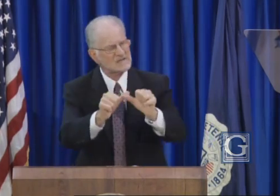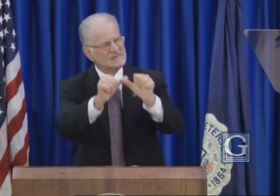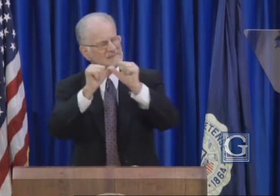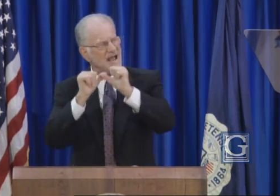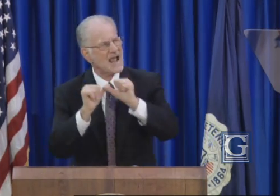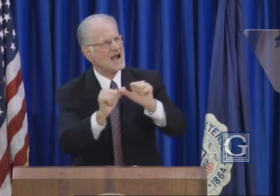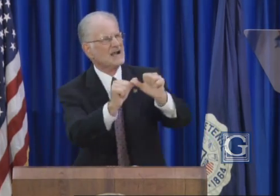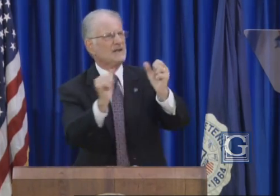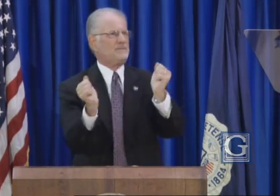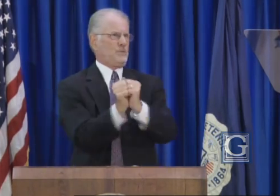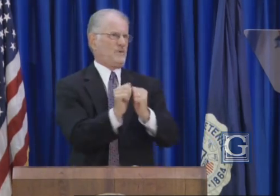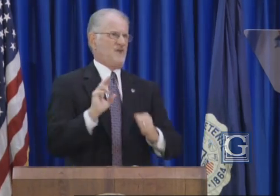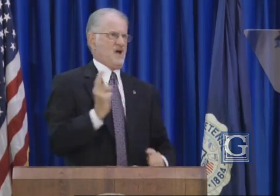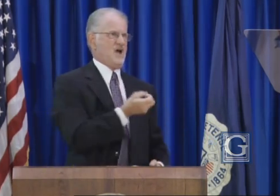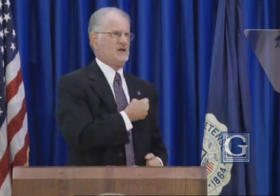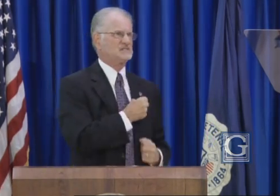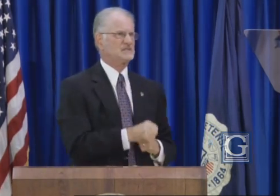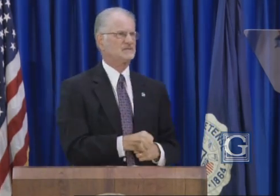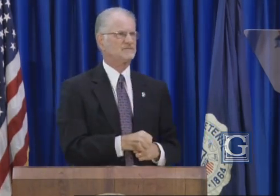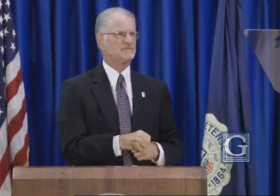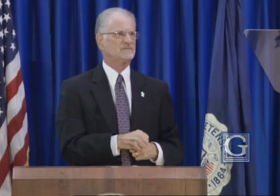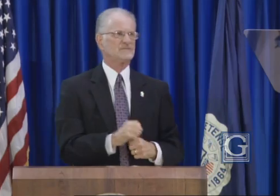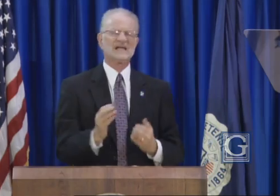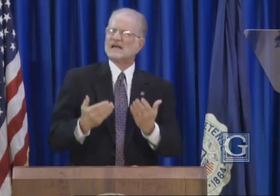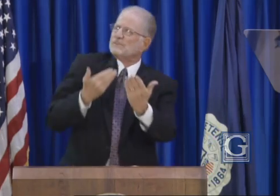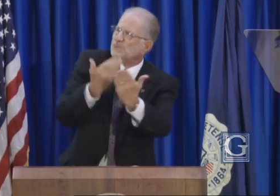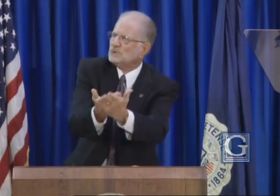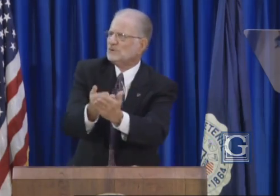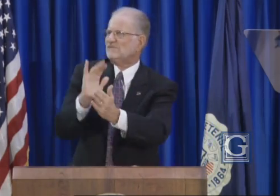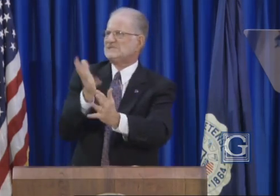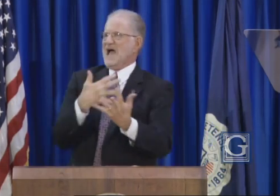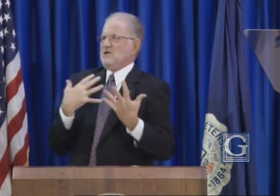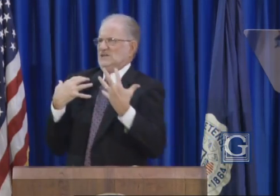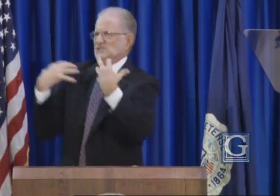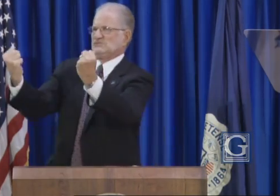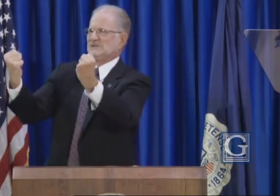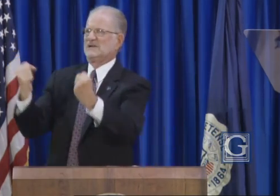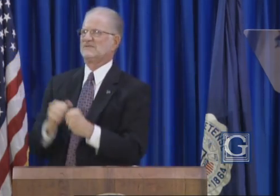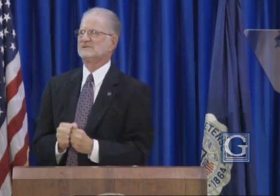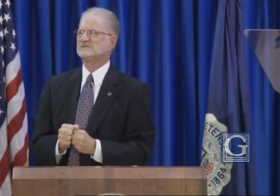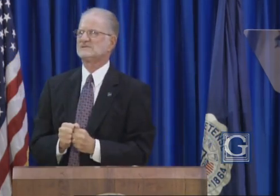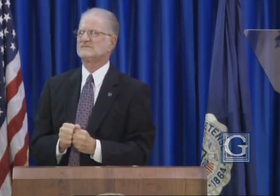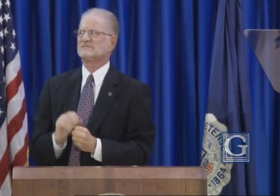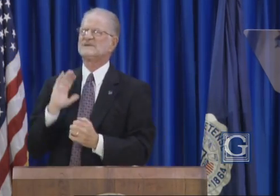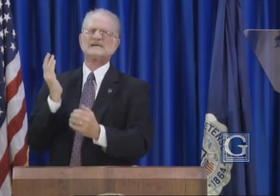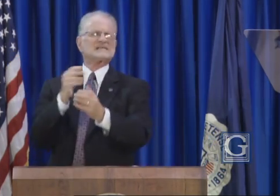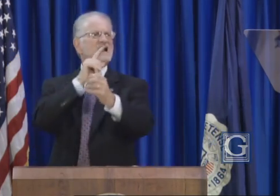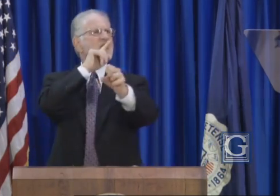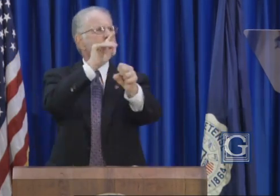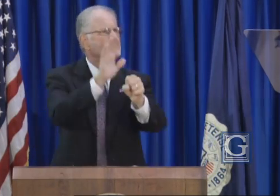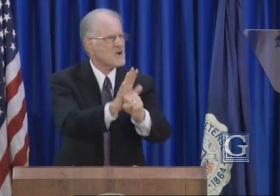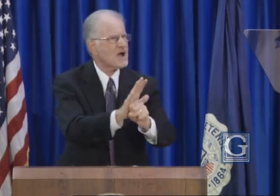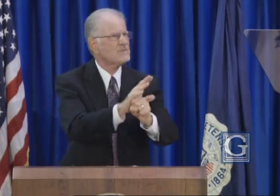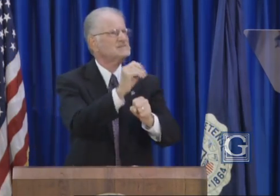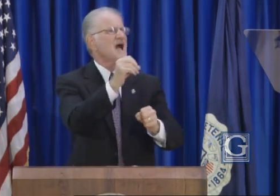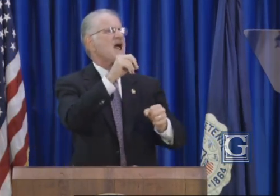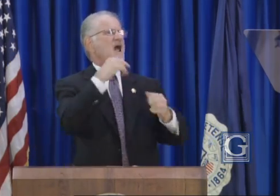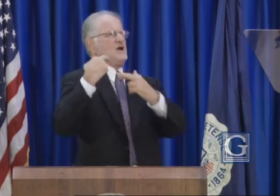Instead, we will be constantly having this past with us. It proves our